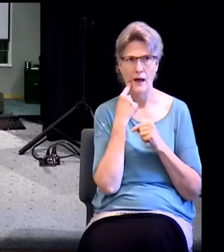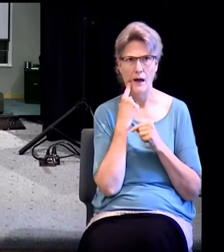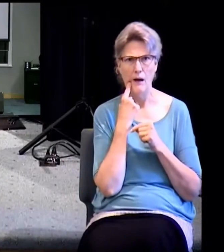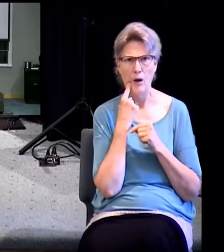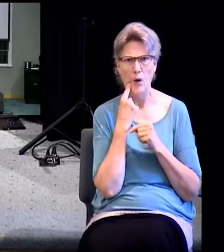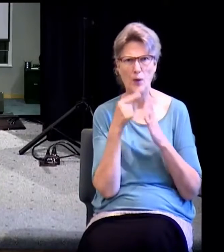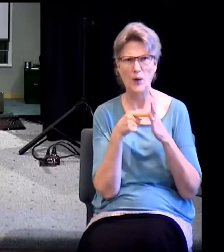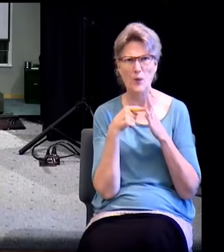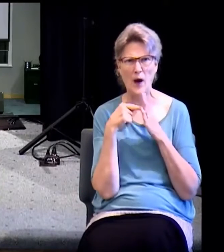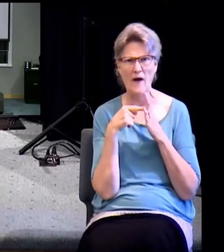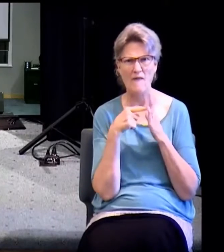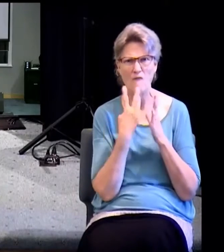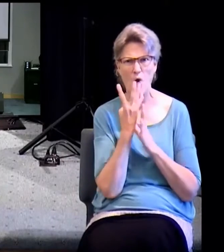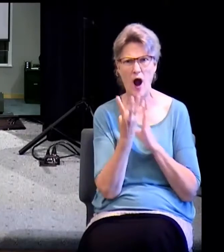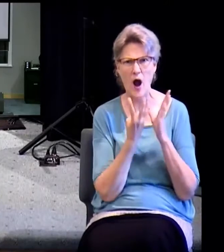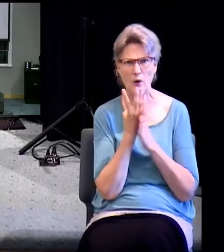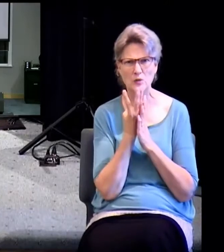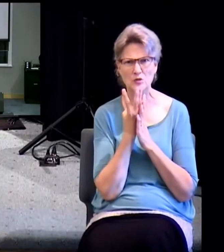and just do my best.